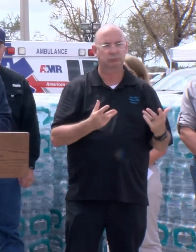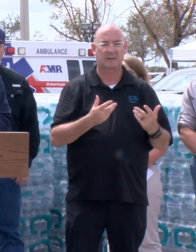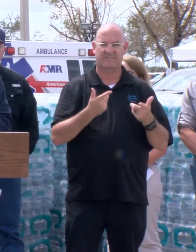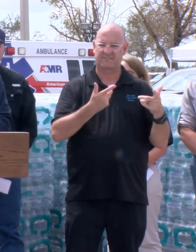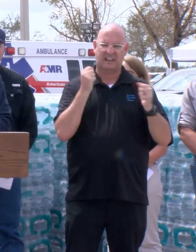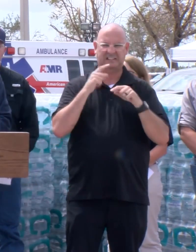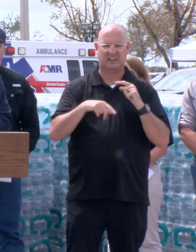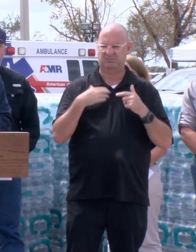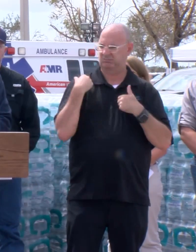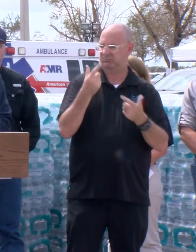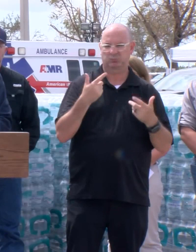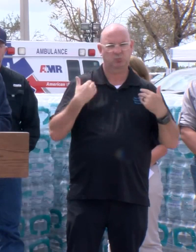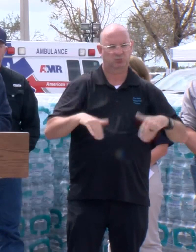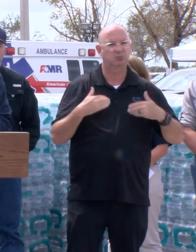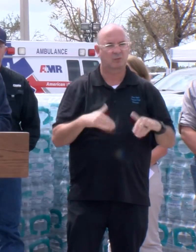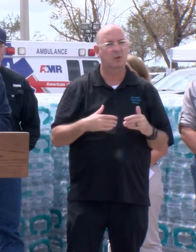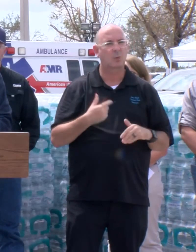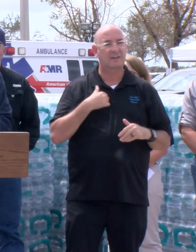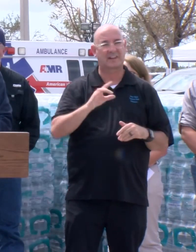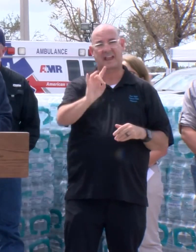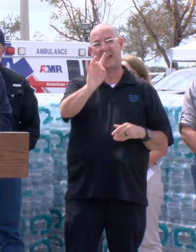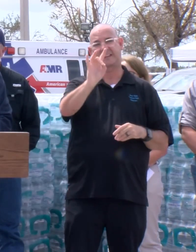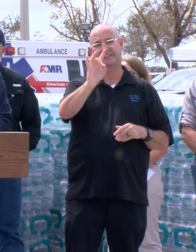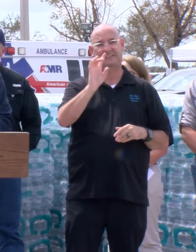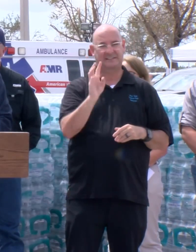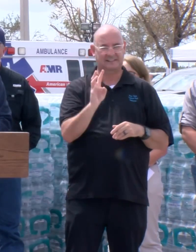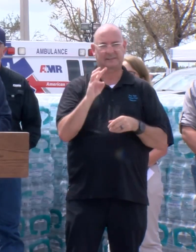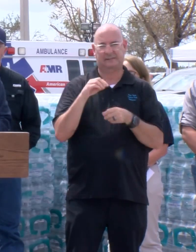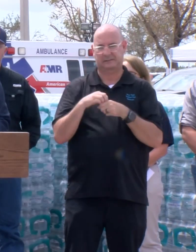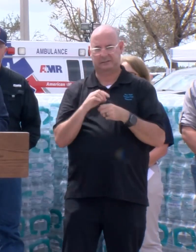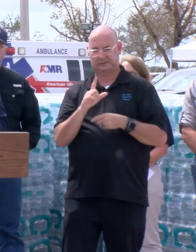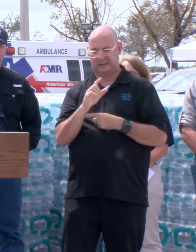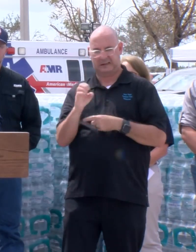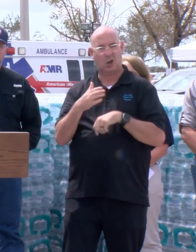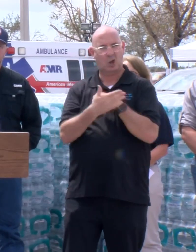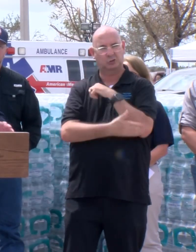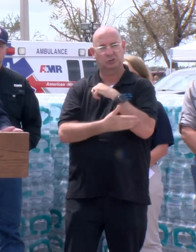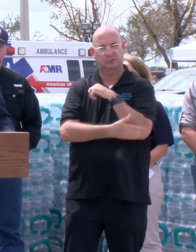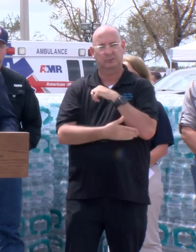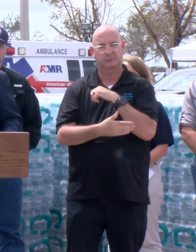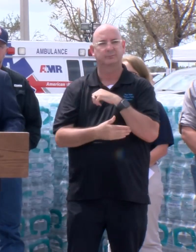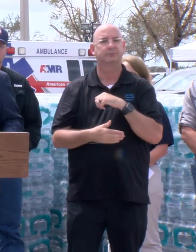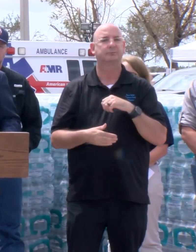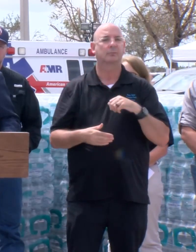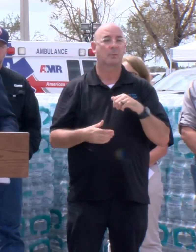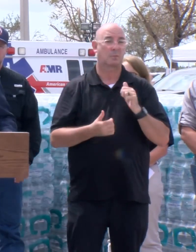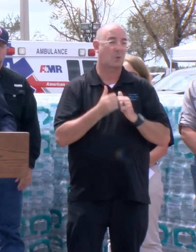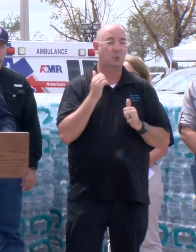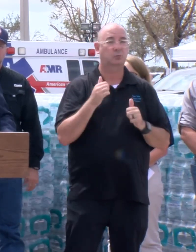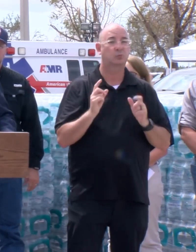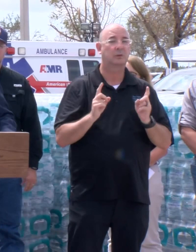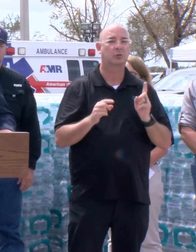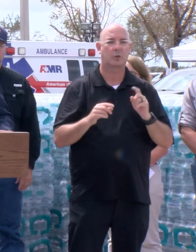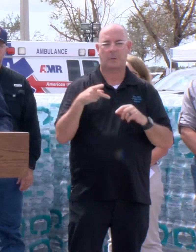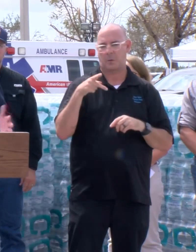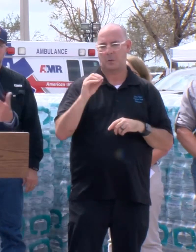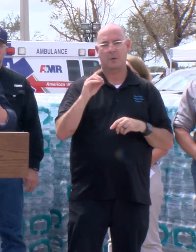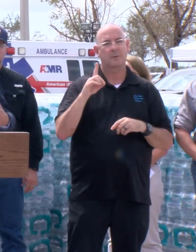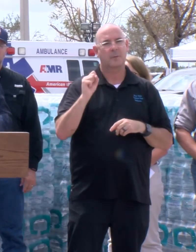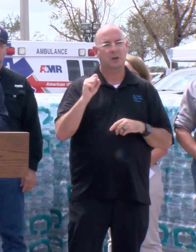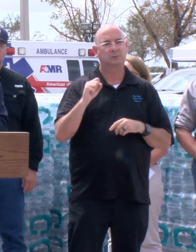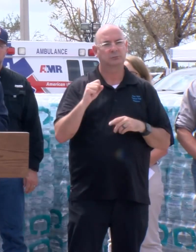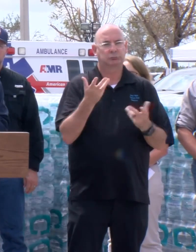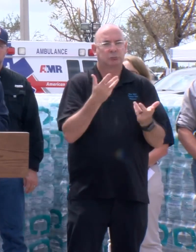those remaining. 6 are in Lee County. Most of the pods that were initially set up have basically